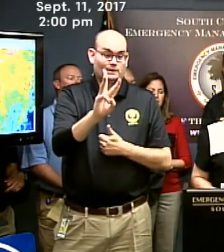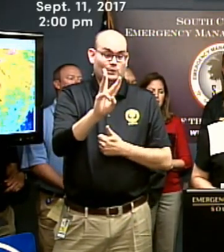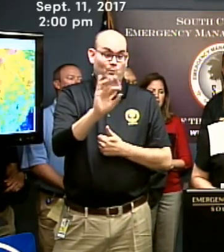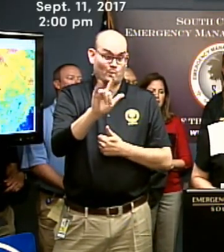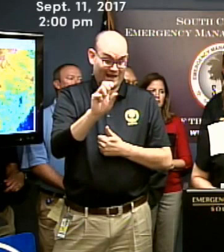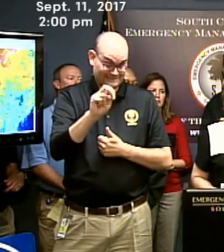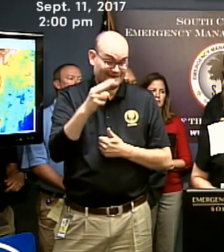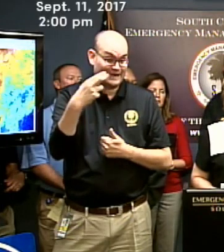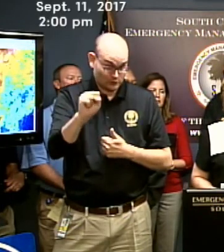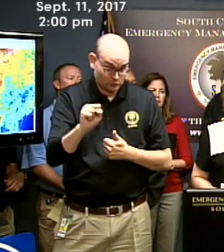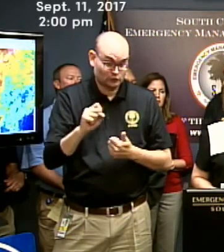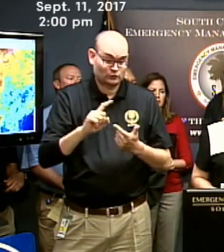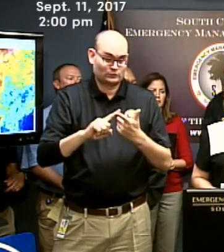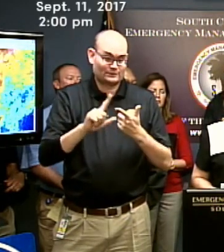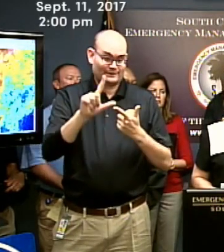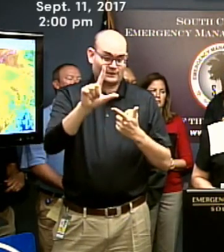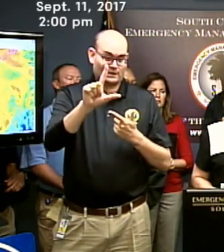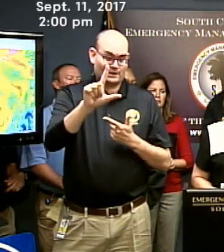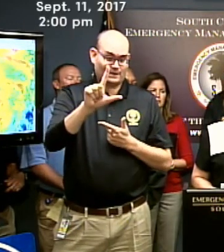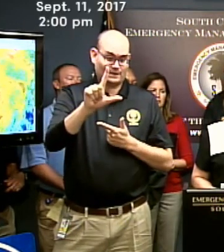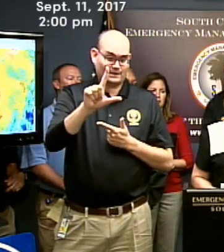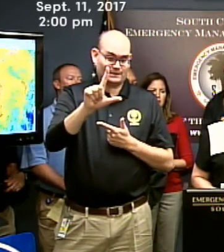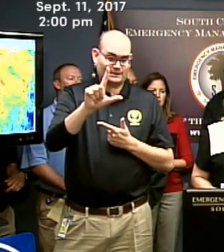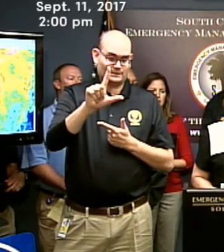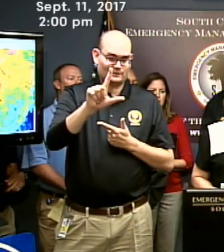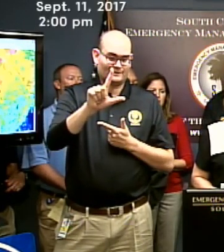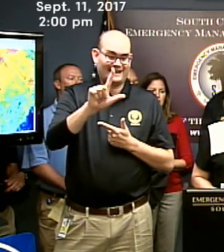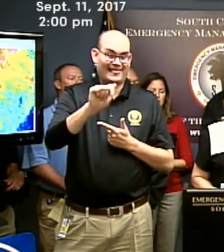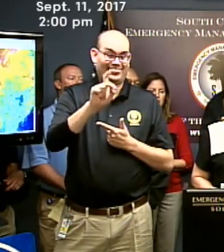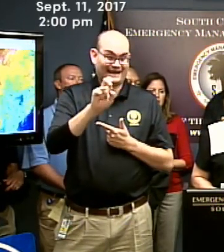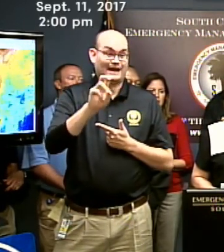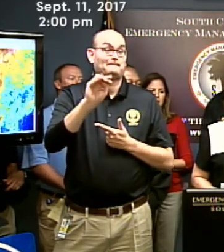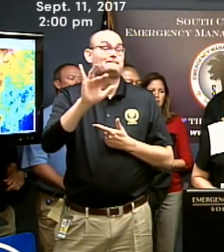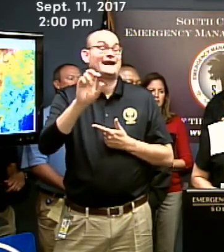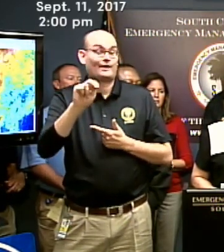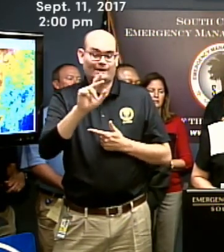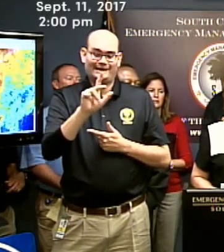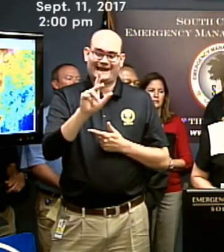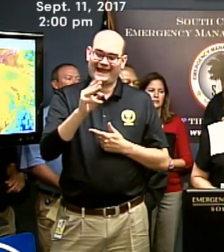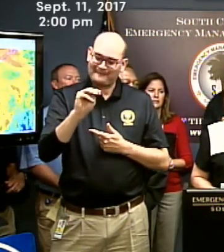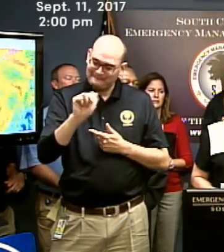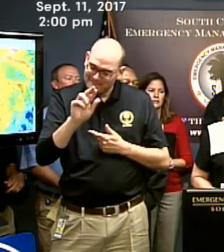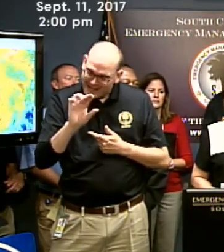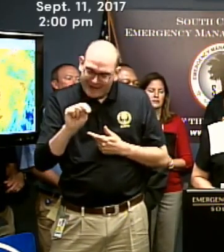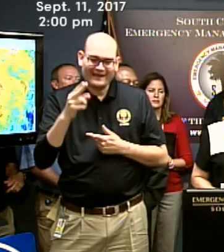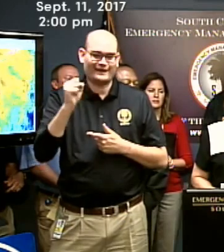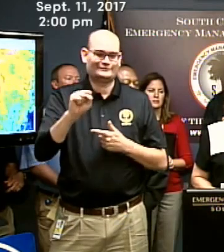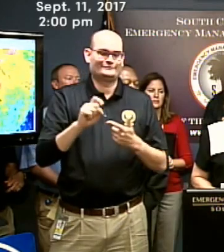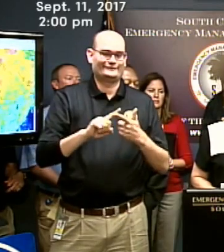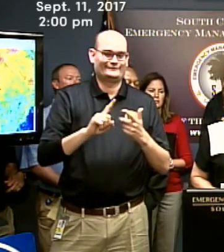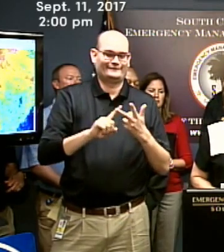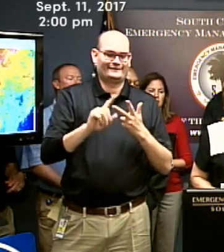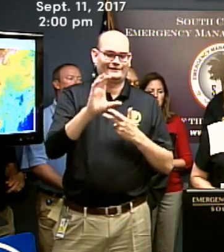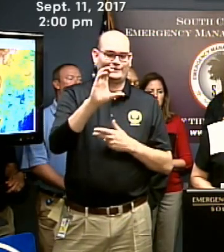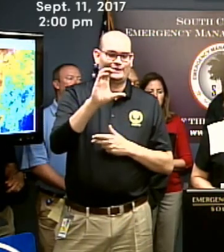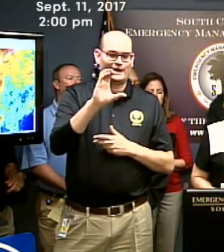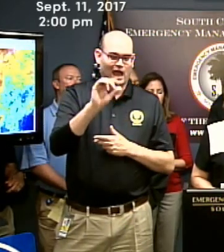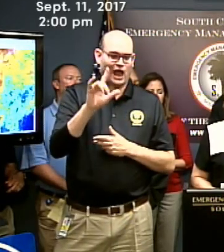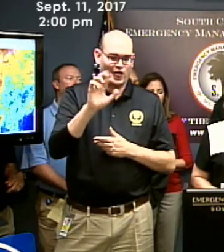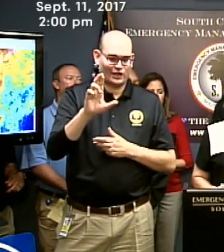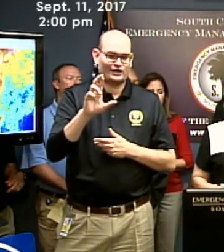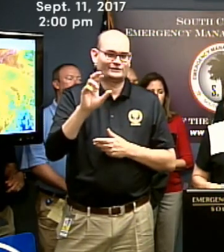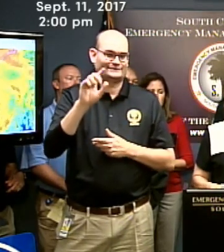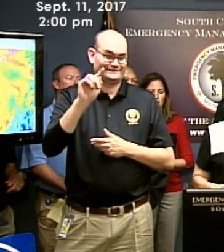Lake Marion High School in Santee, Hunter Kynard Tyler Elementary at Nieces, and Branchville High